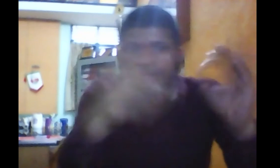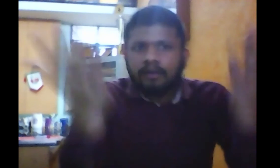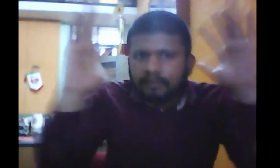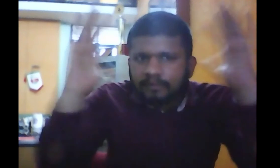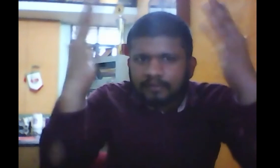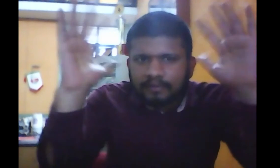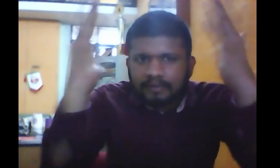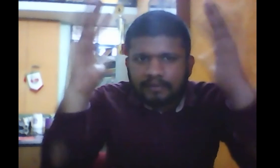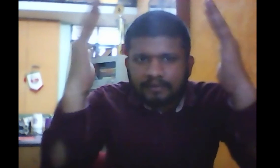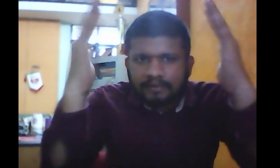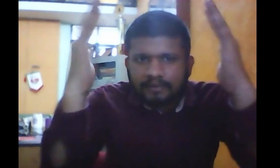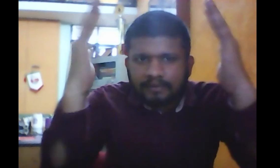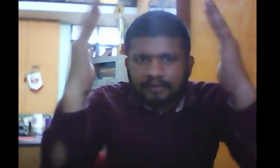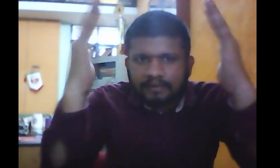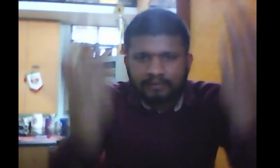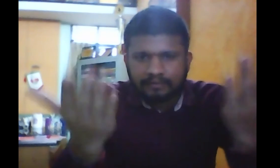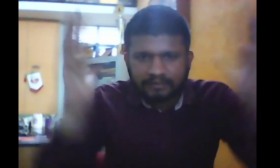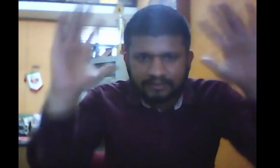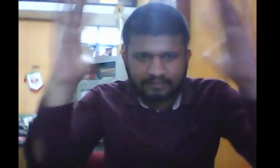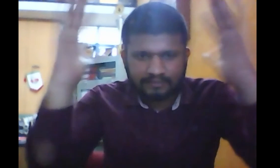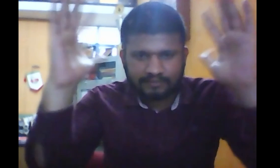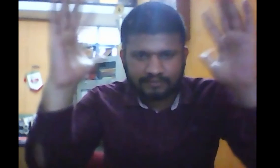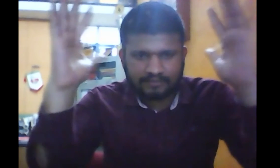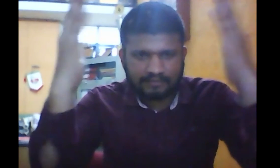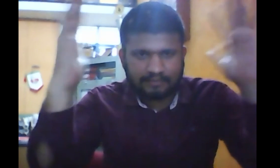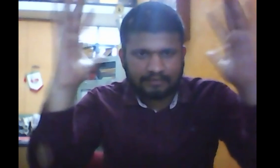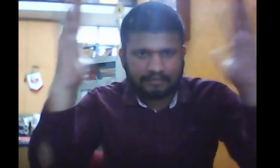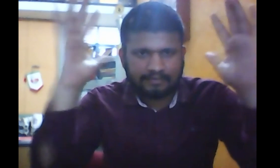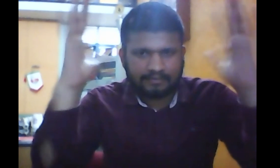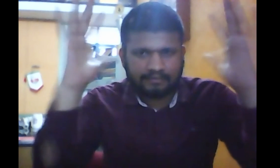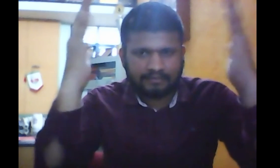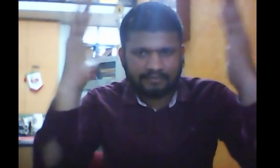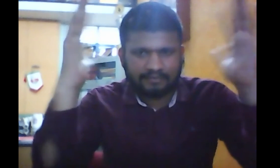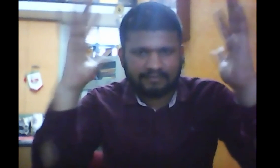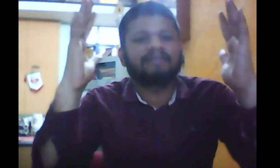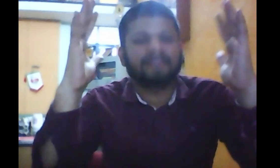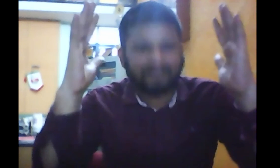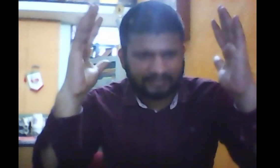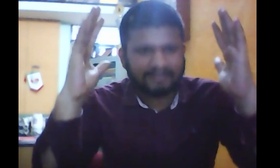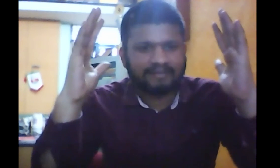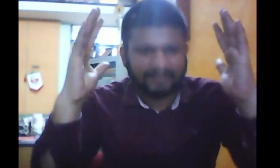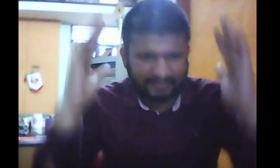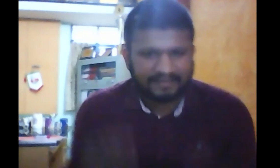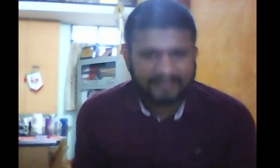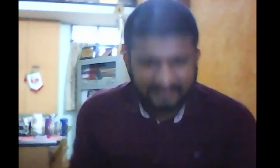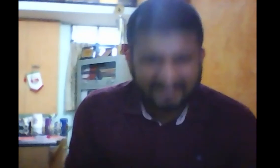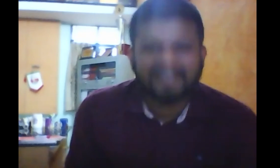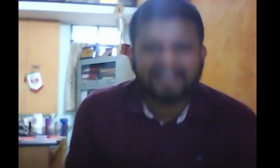Very good. Now you can all clap. Yes, good, good, very